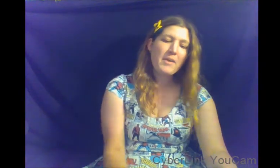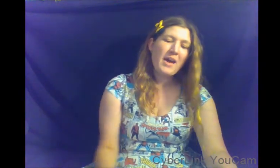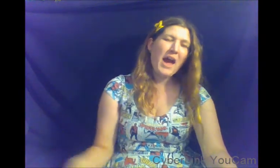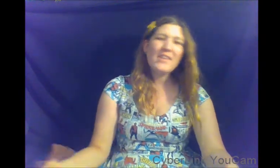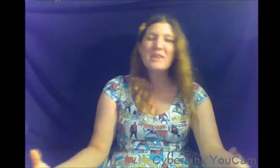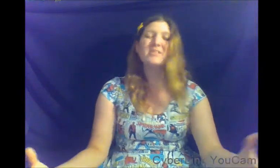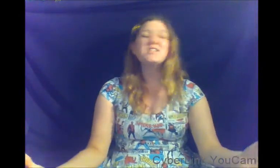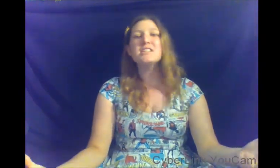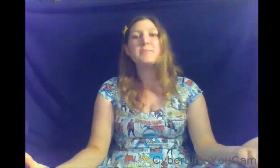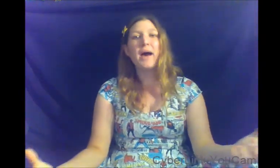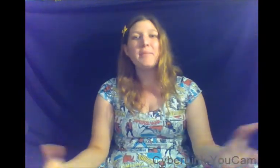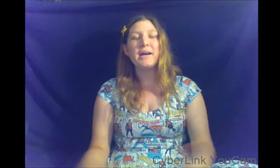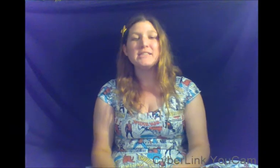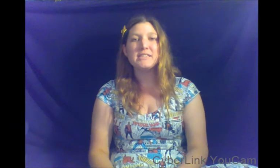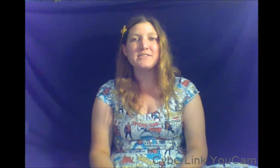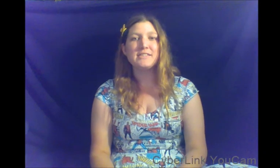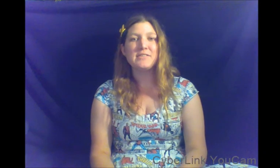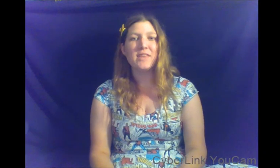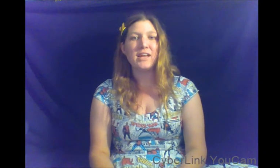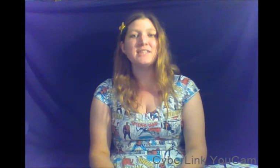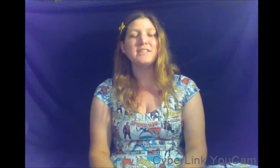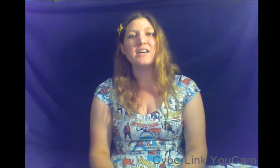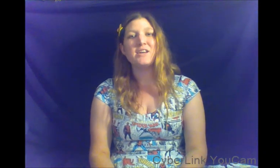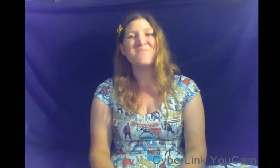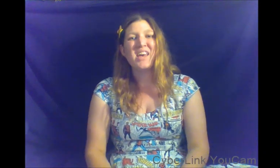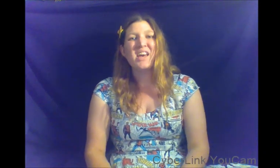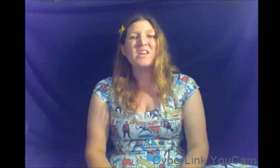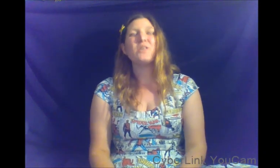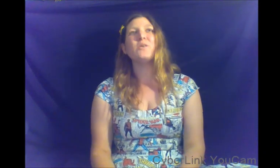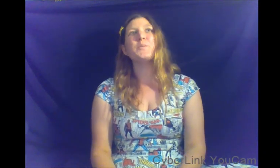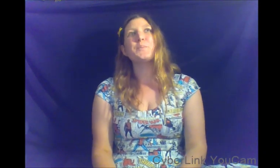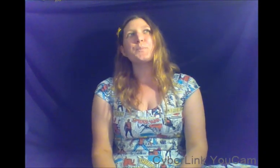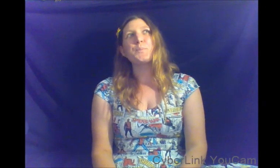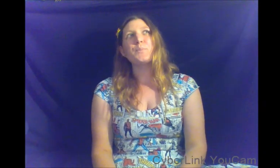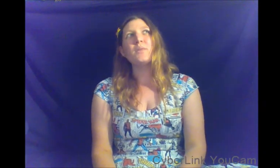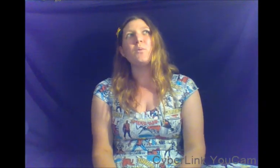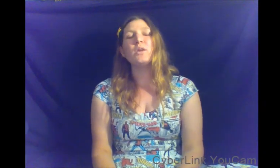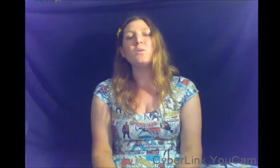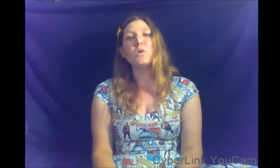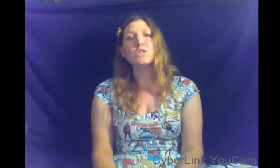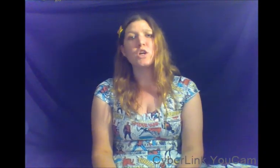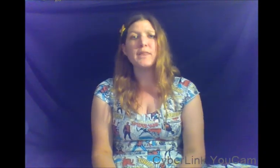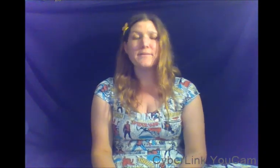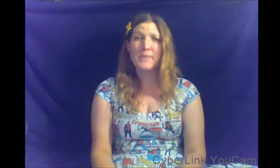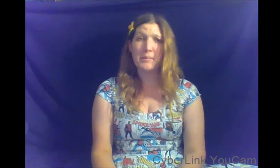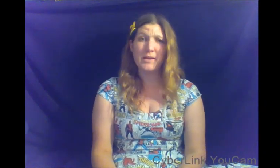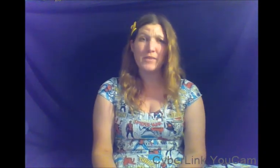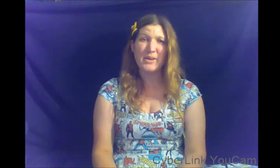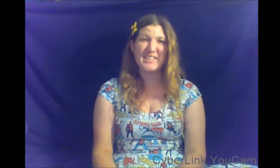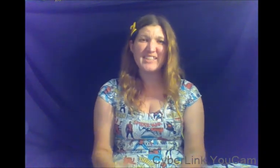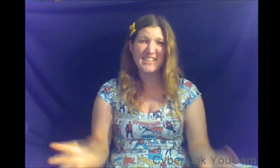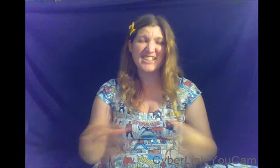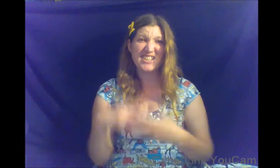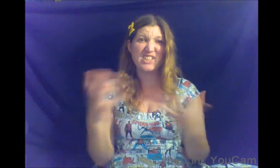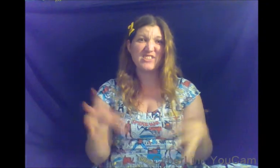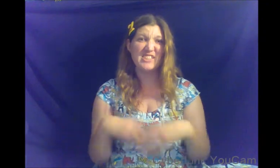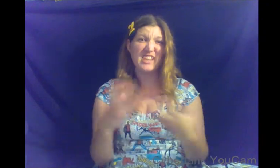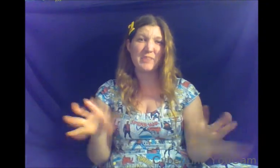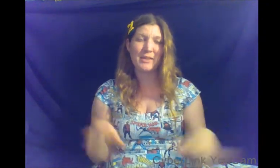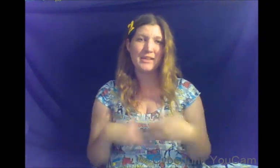I think it was just inspired by a series of things. You know, when you watch Gotham fan-made videos, they tend to just use the same clips.